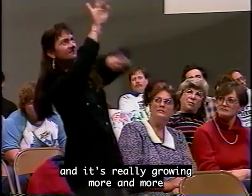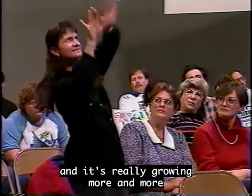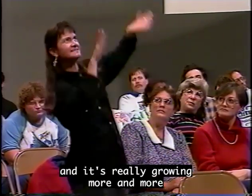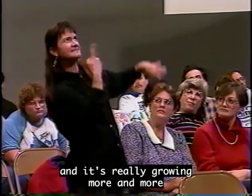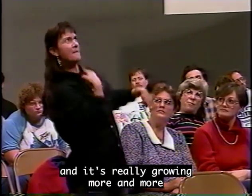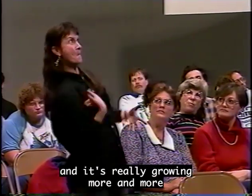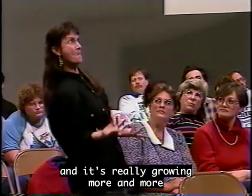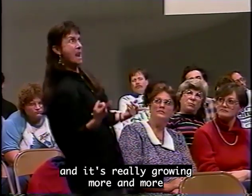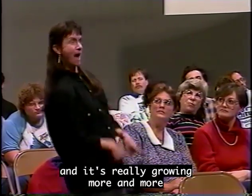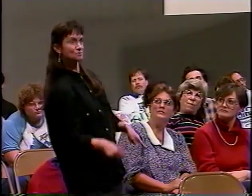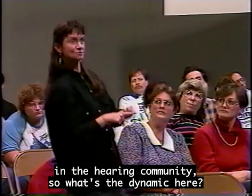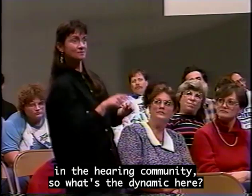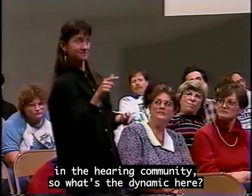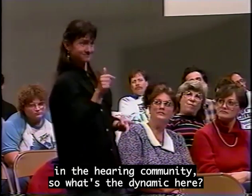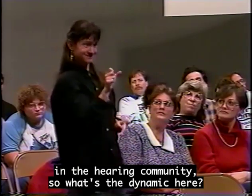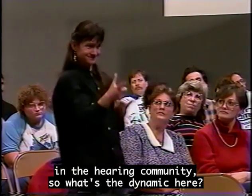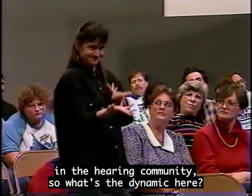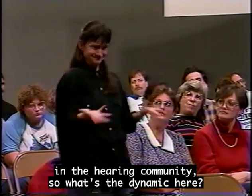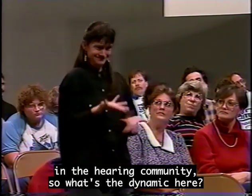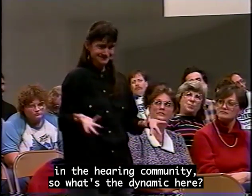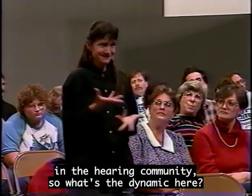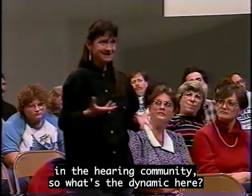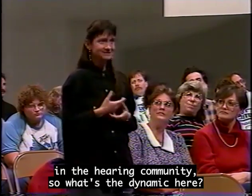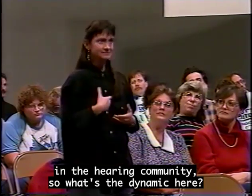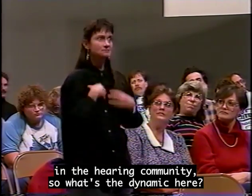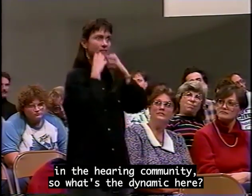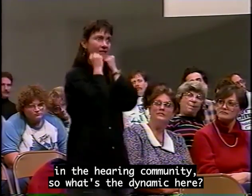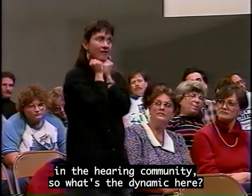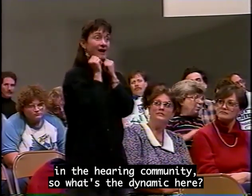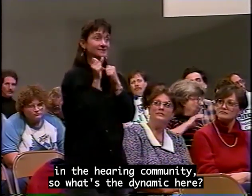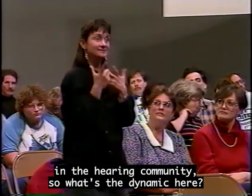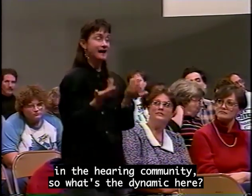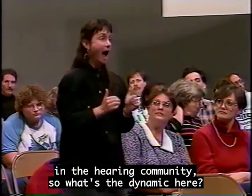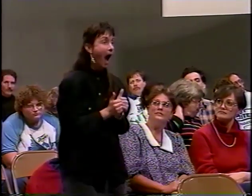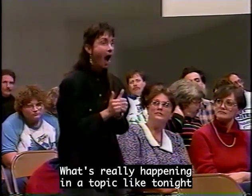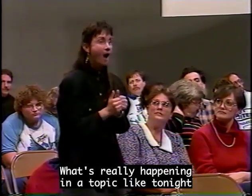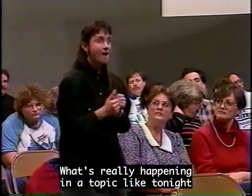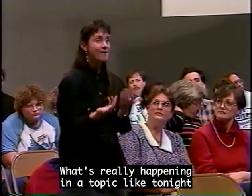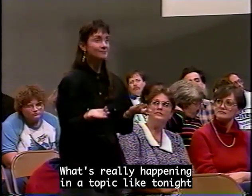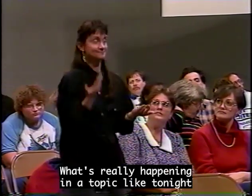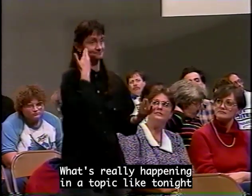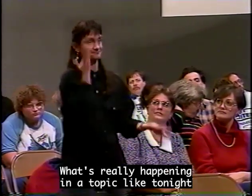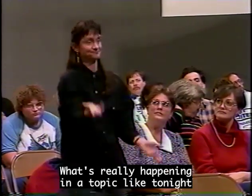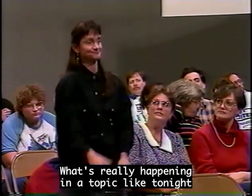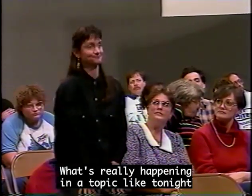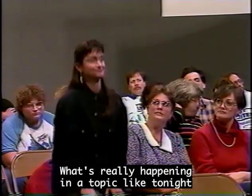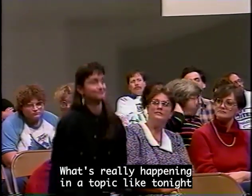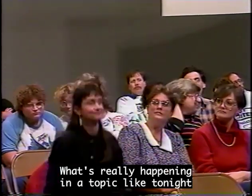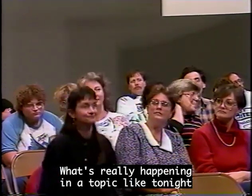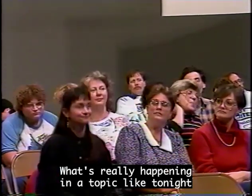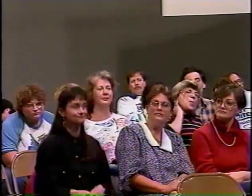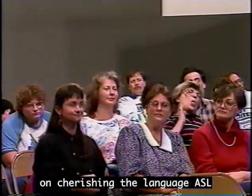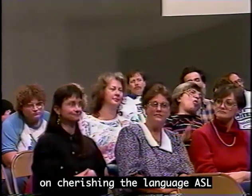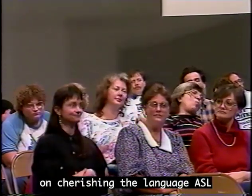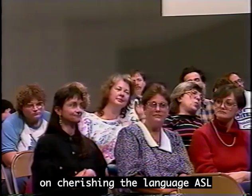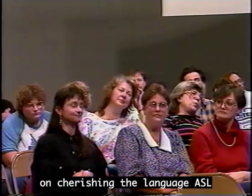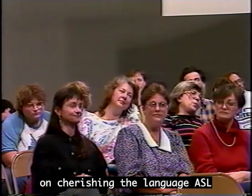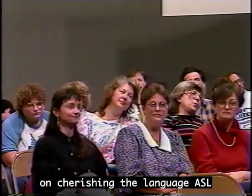and it's really growing more and more in the hearing community. So what's the dynamic here? What's really happening in a topic like tonight on cherishing